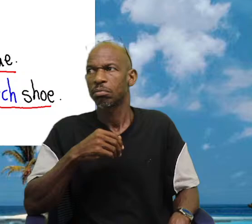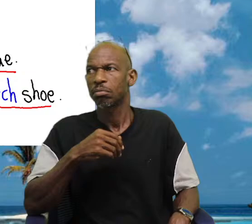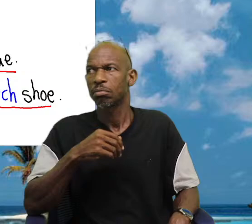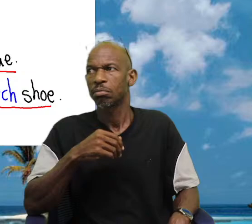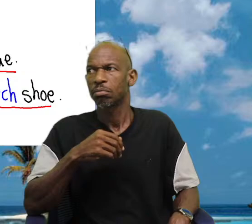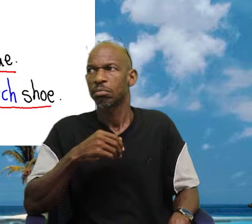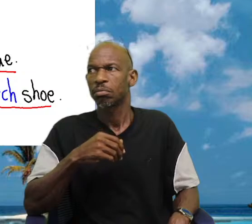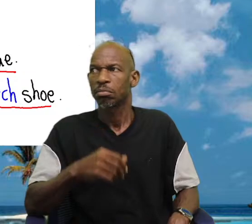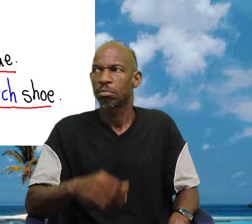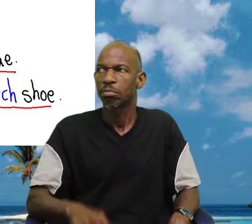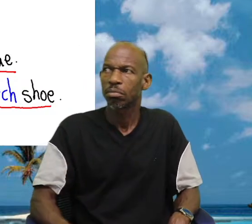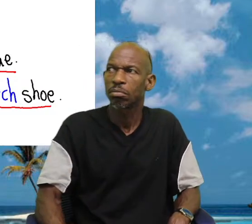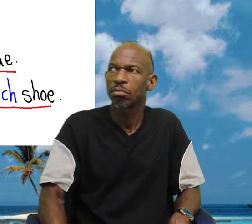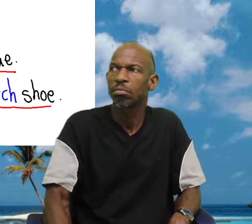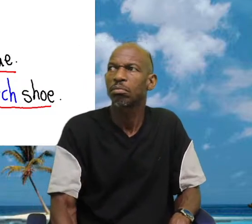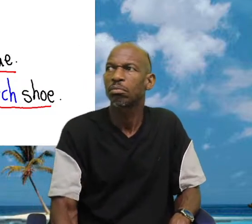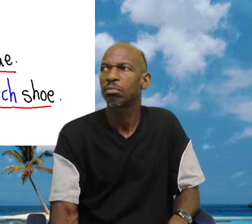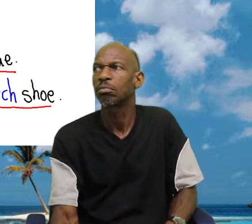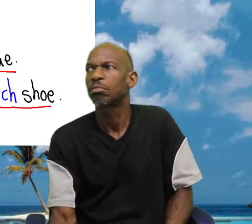shoe